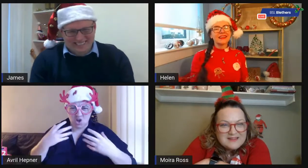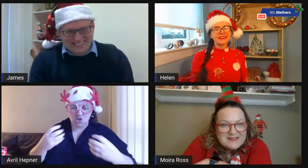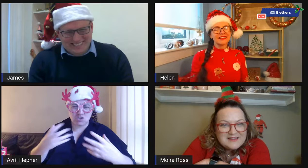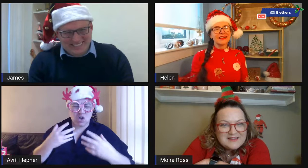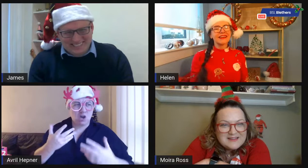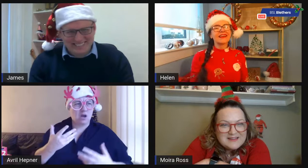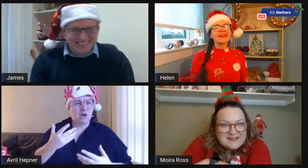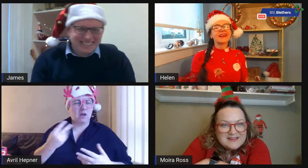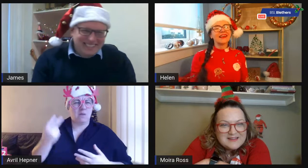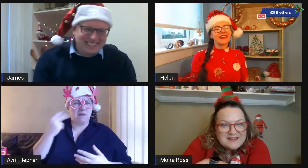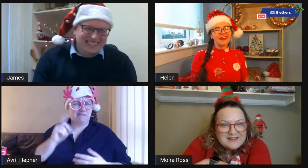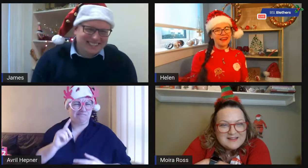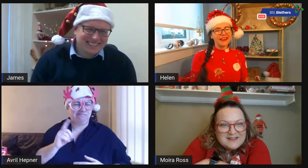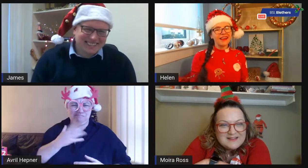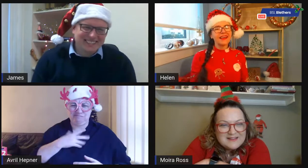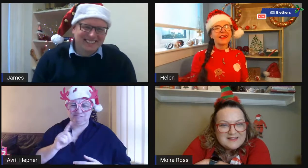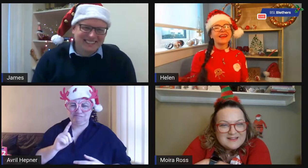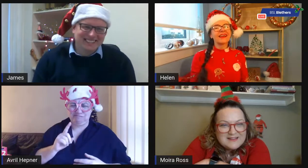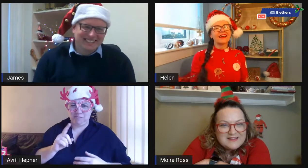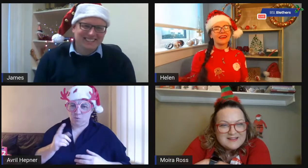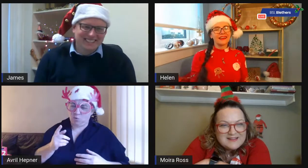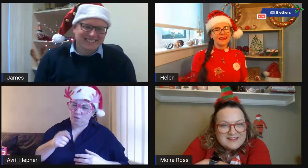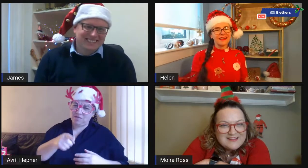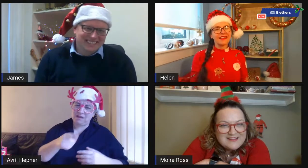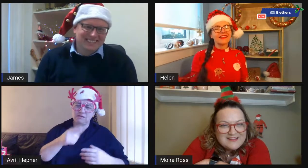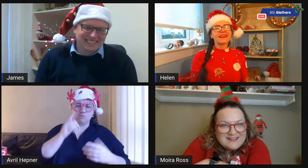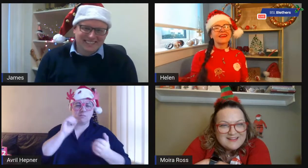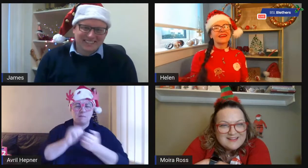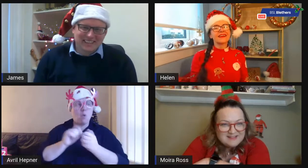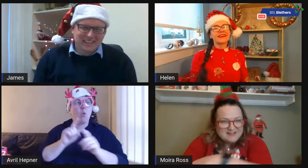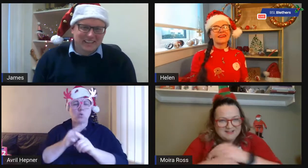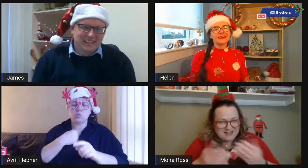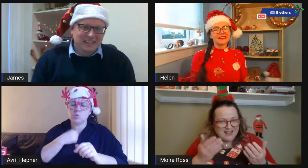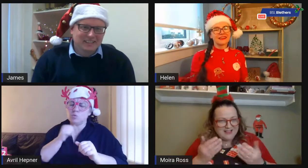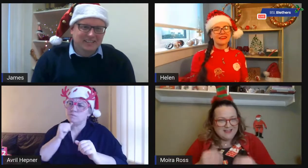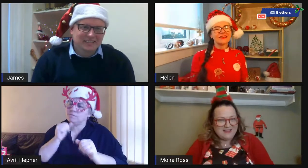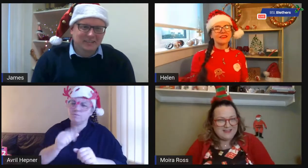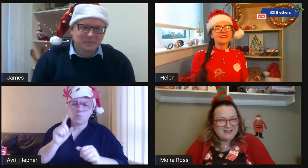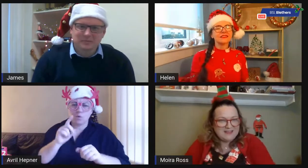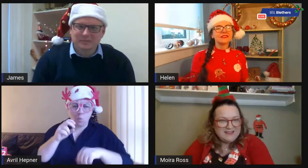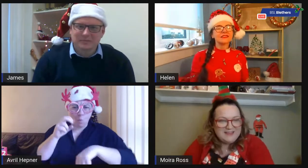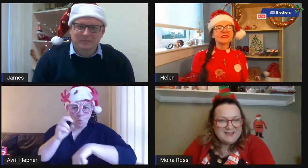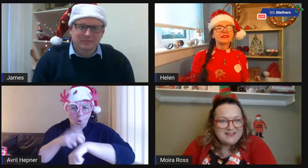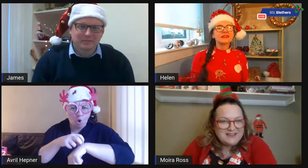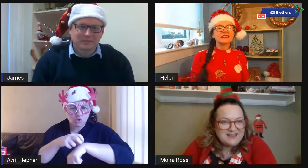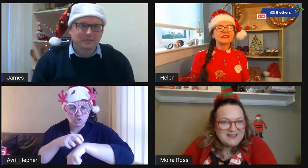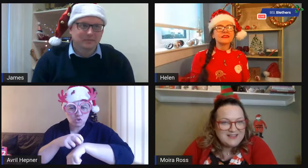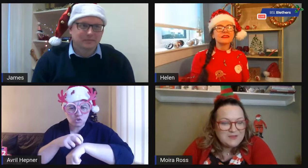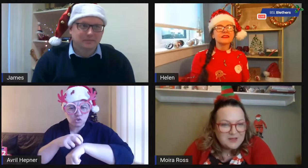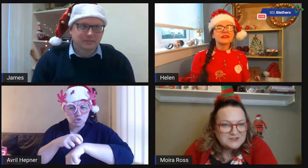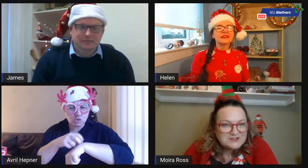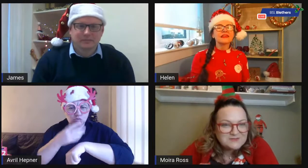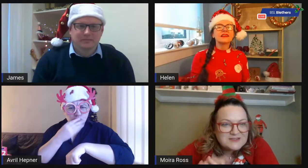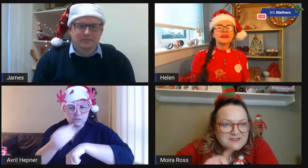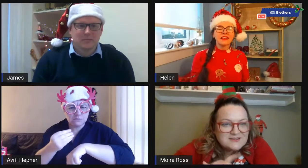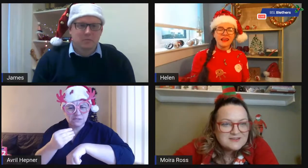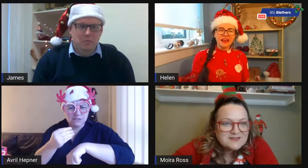I had it cranked up at full volume. I mean, what a weird present for a deaf kid, but I absolutely loved it. And a